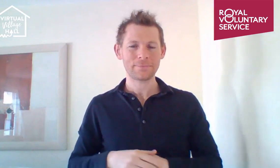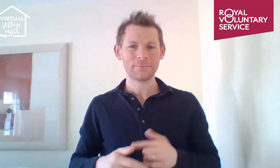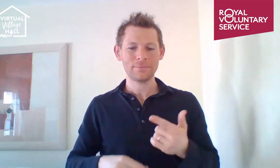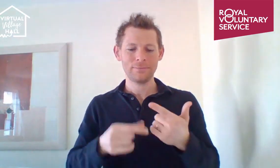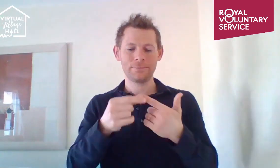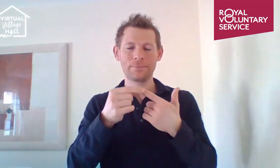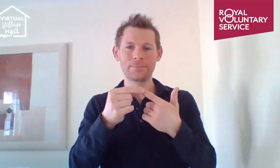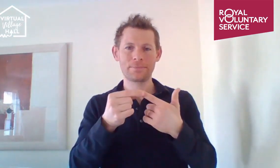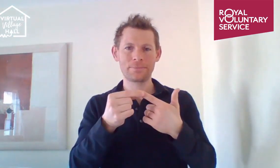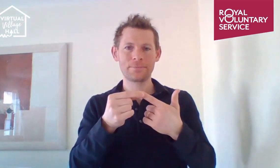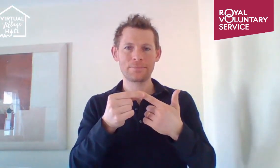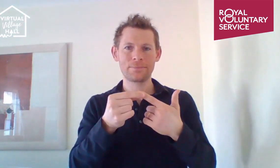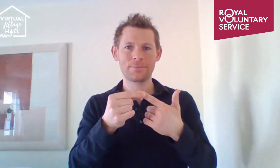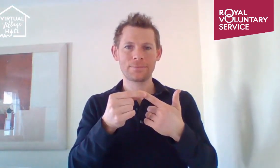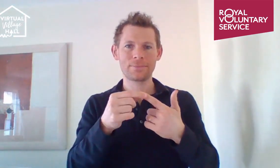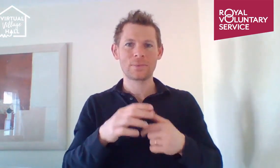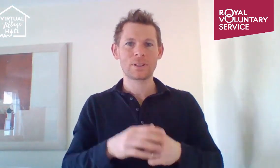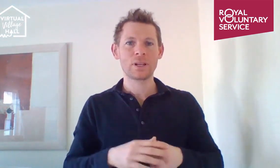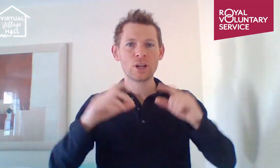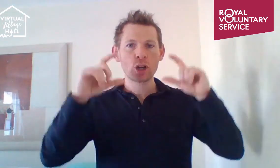in the comment box and I'll pick them up.